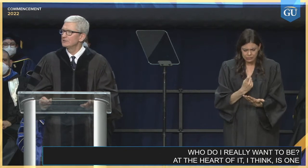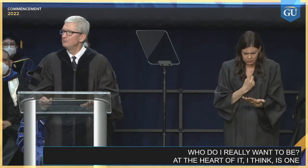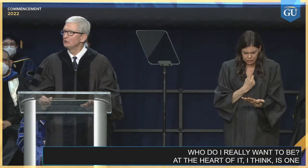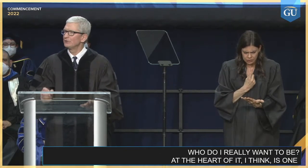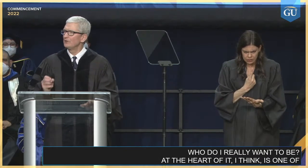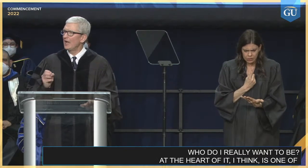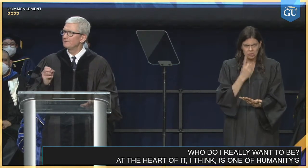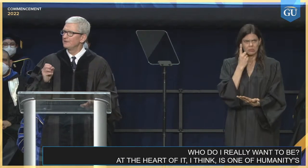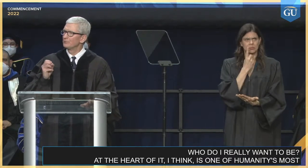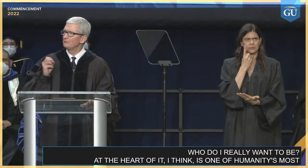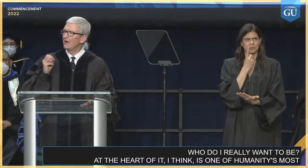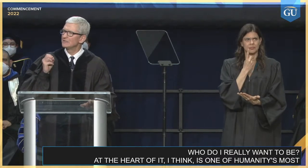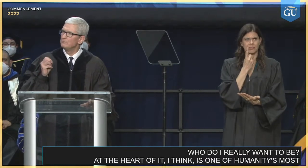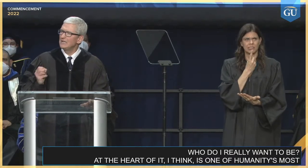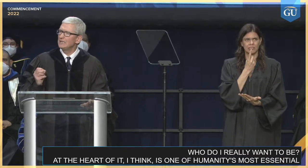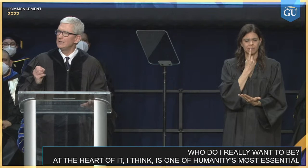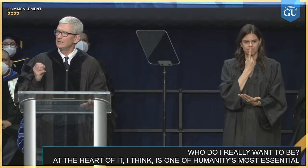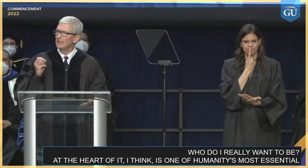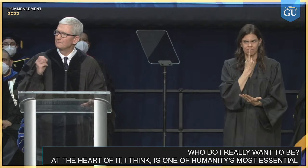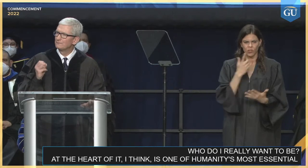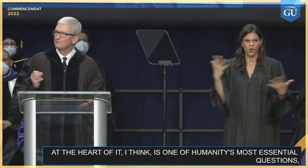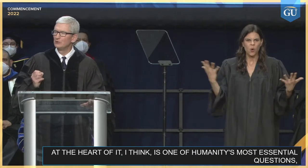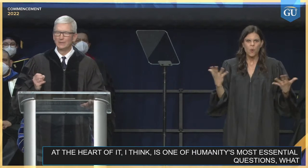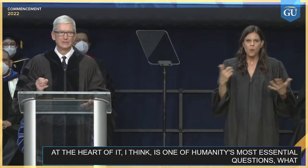build a life that provides meaning and fulfillment?